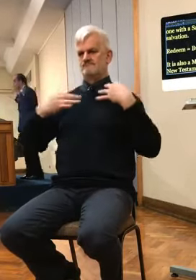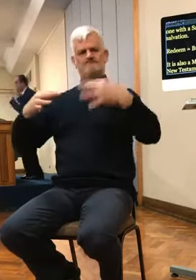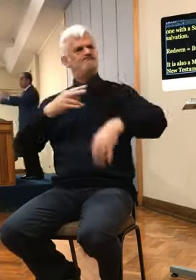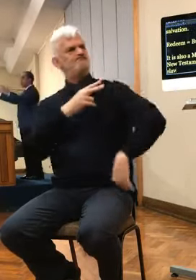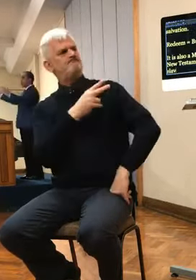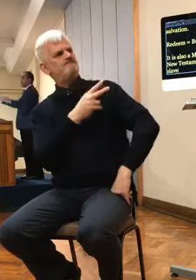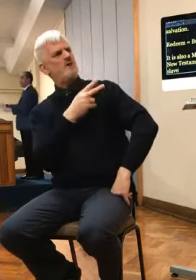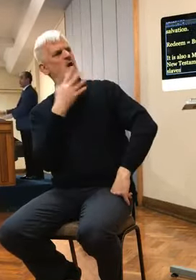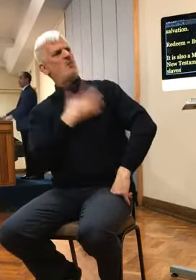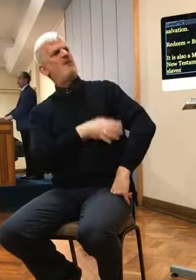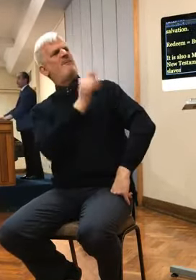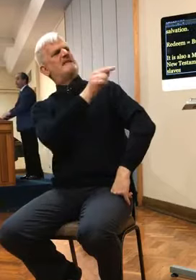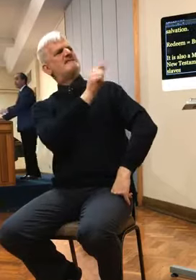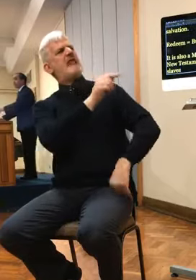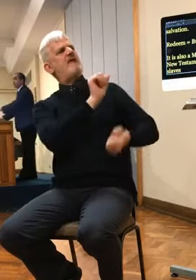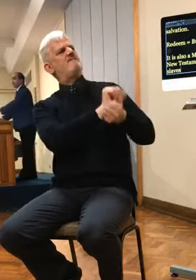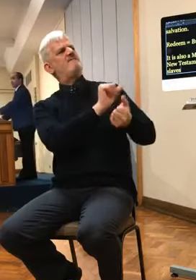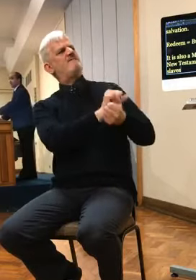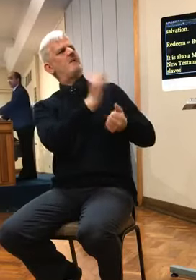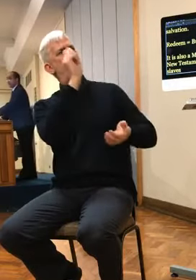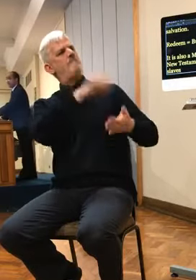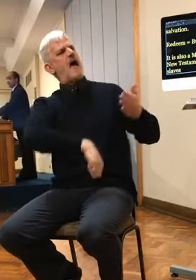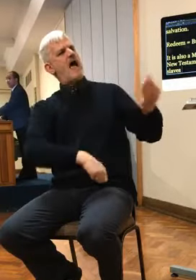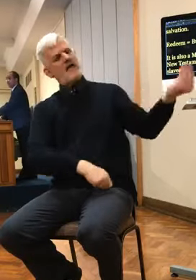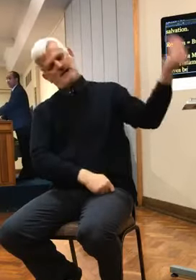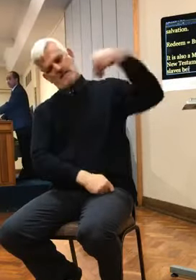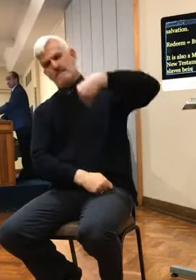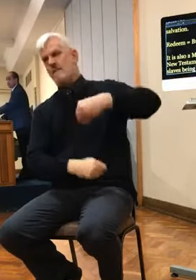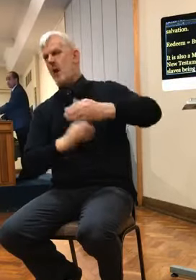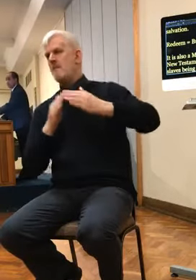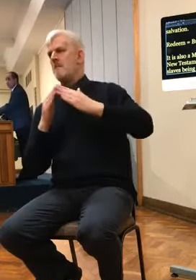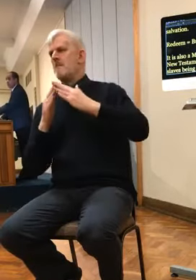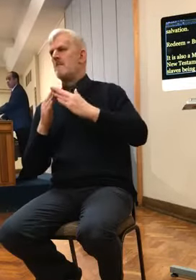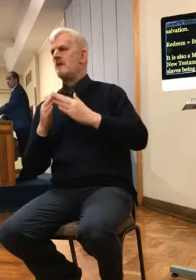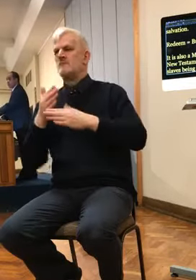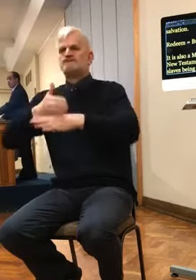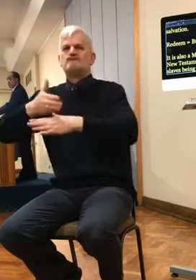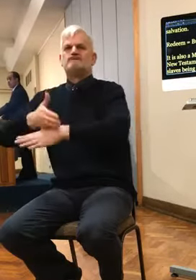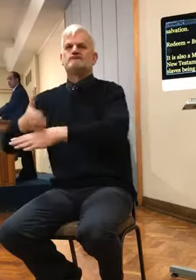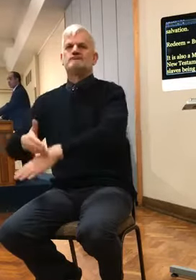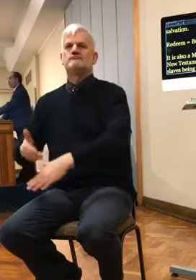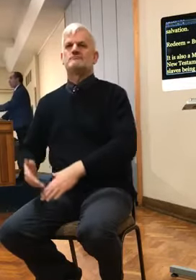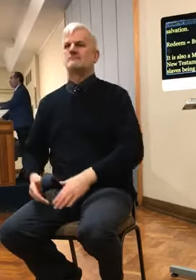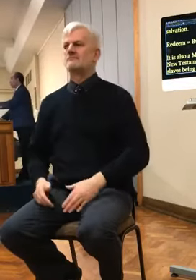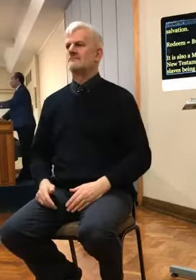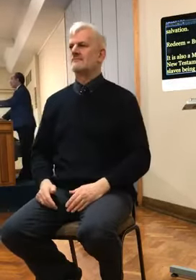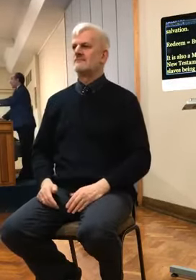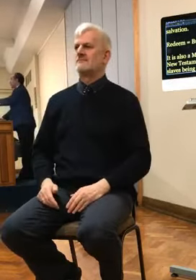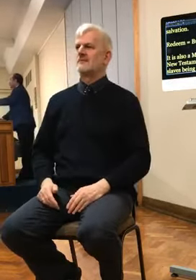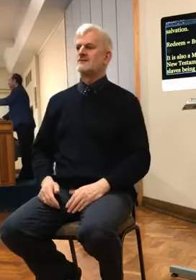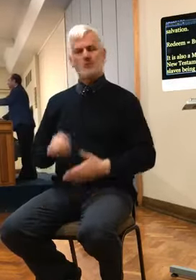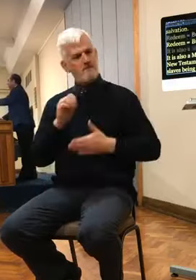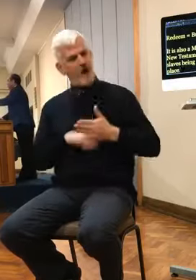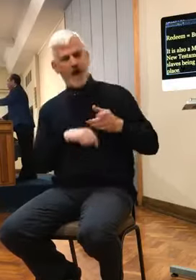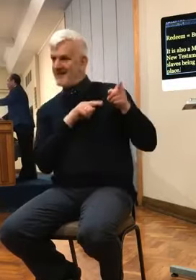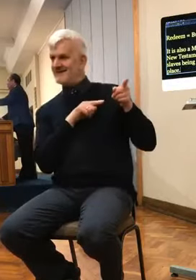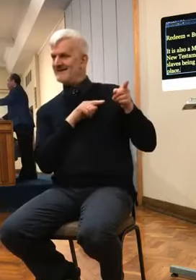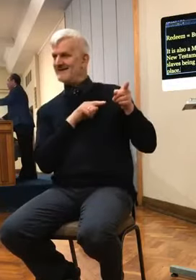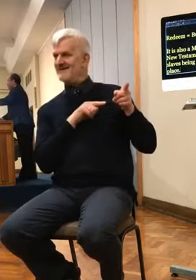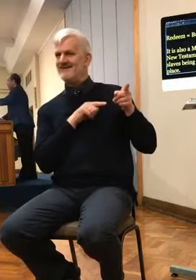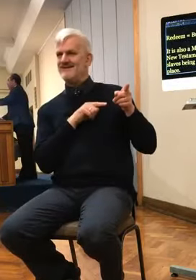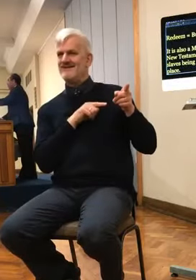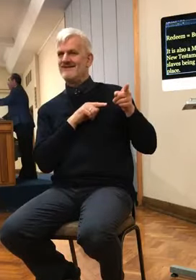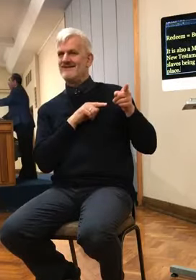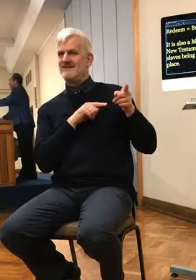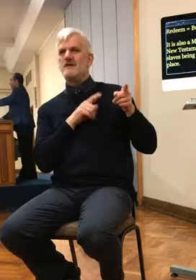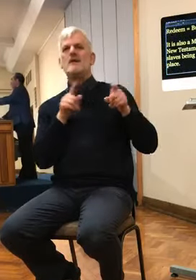are ready to go there. So the same idea, it's a marketplace word, meaning as soon as you enter in